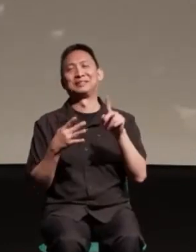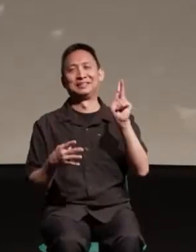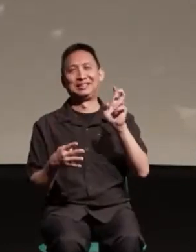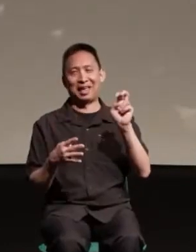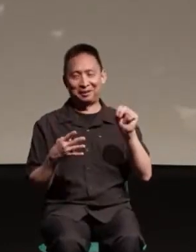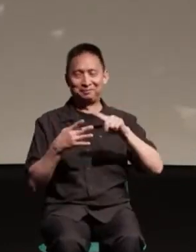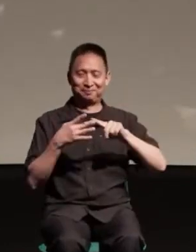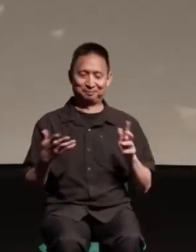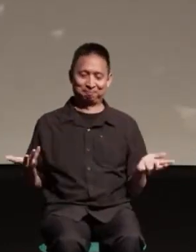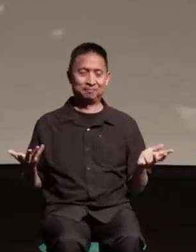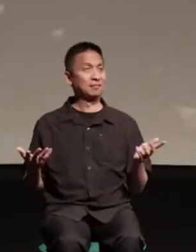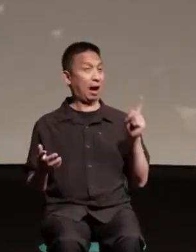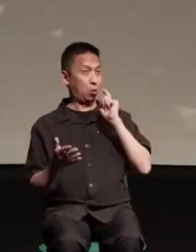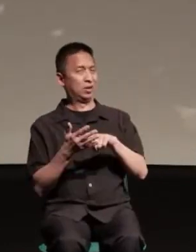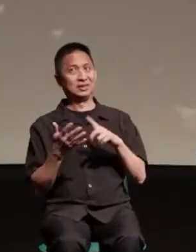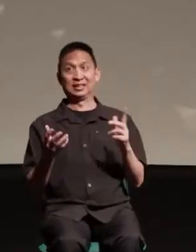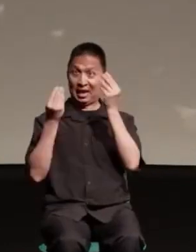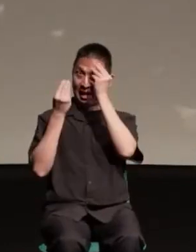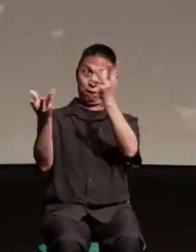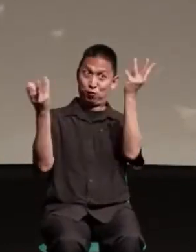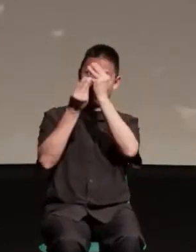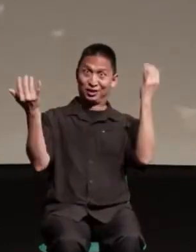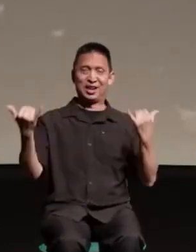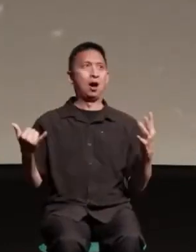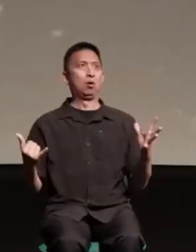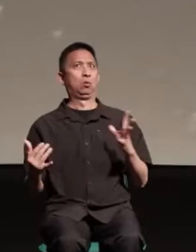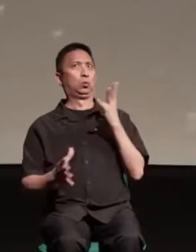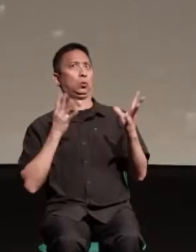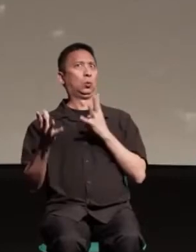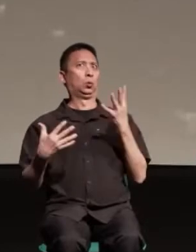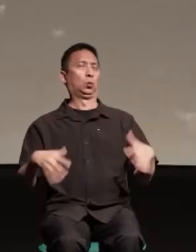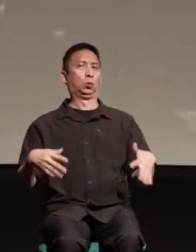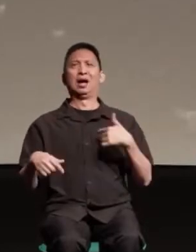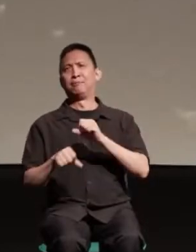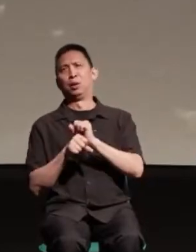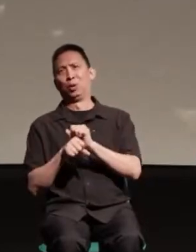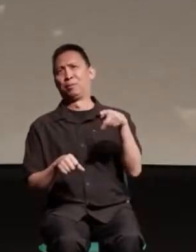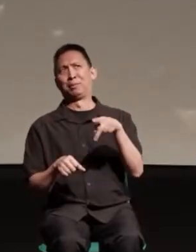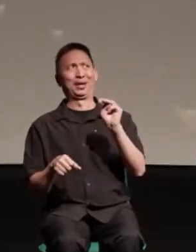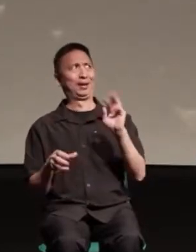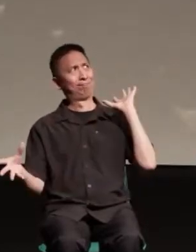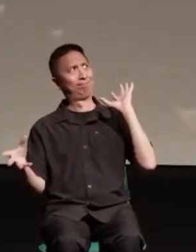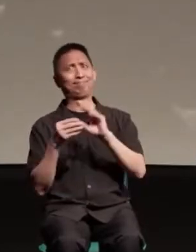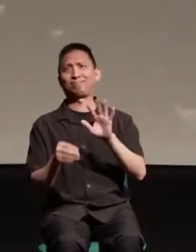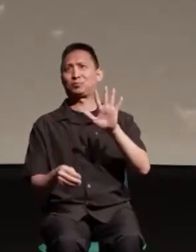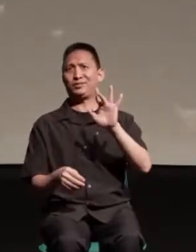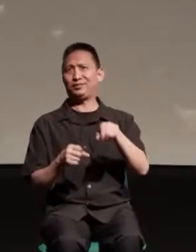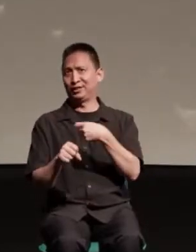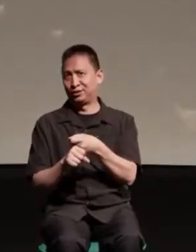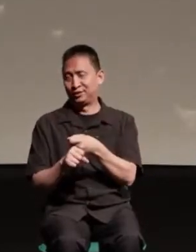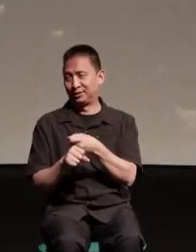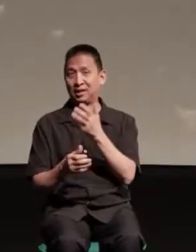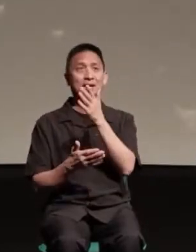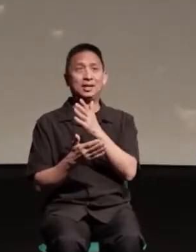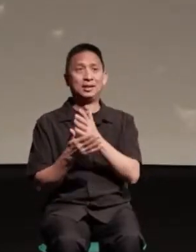change is just the sophistication of information, right? I'm 25 years in the public media now, and I still get told by people I've been meeting with